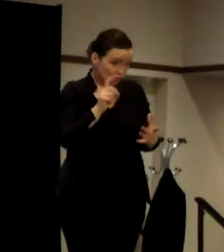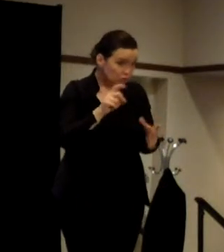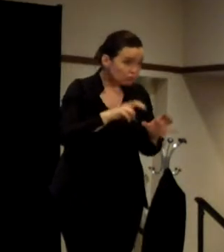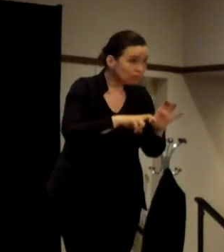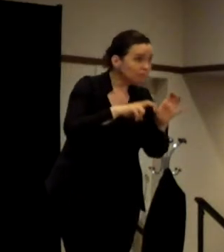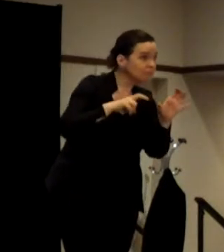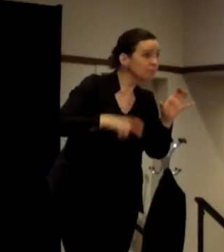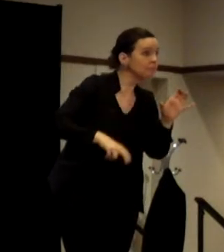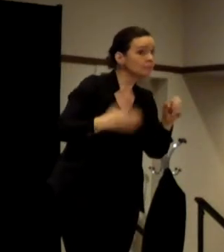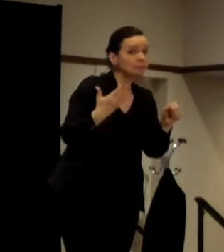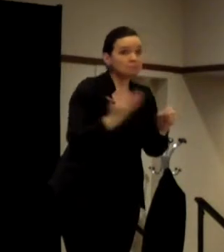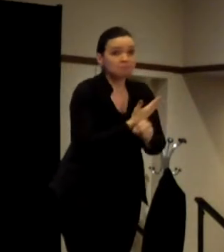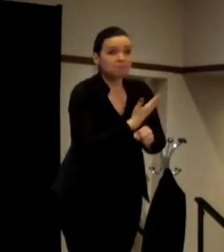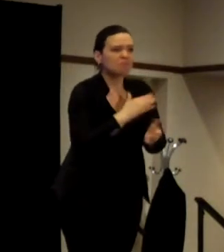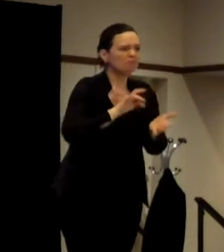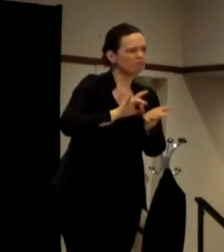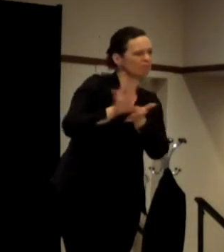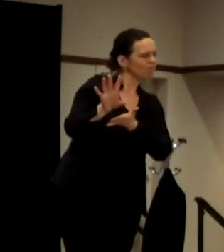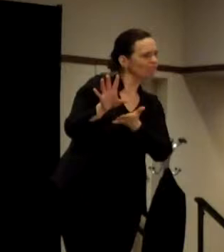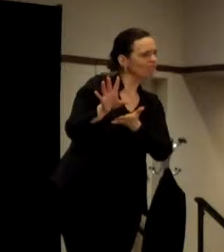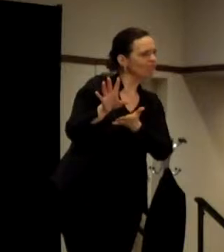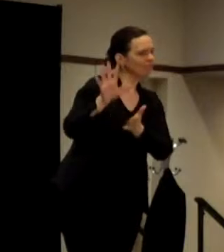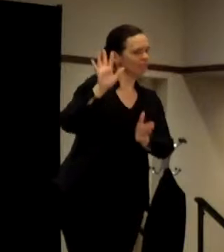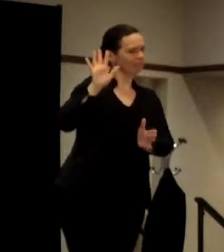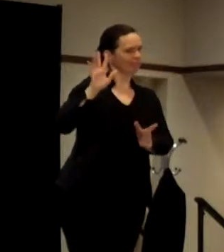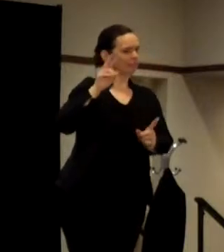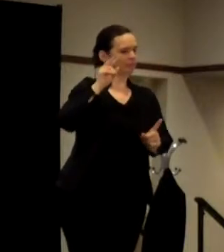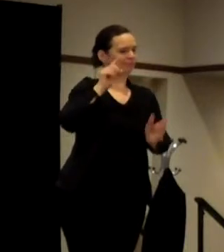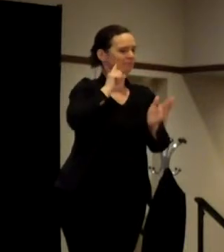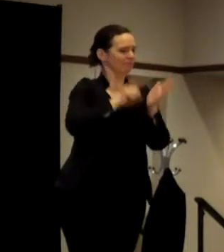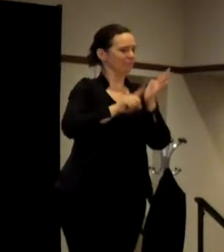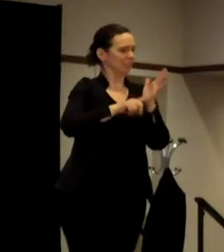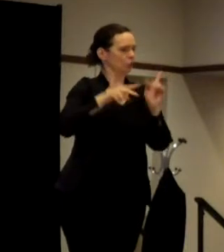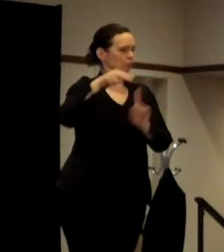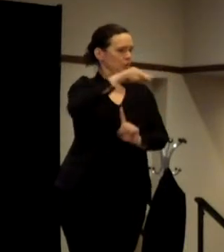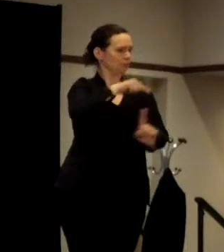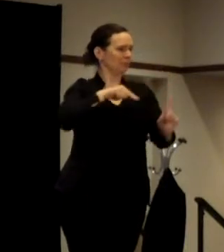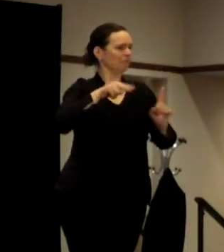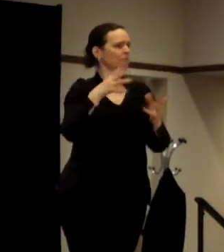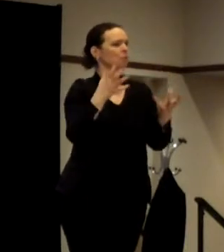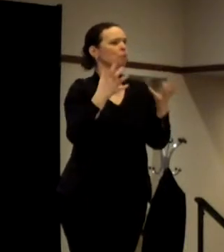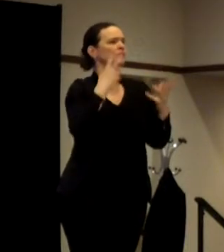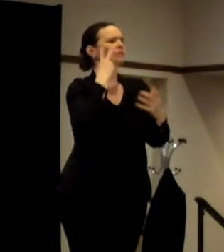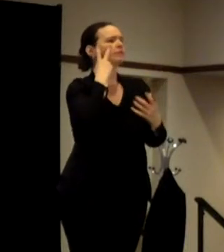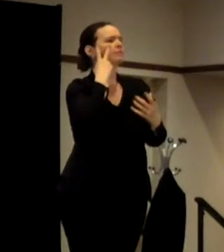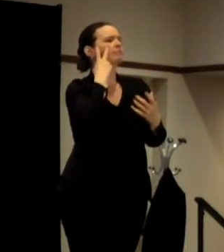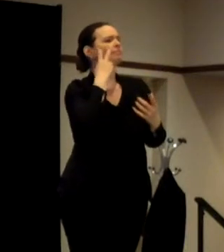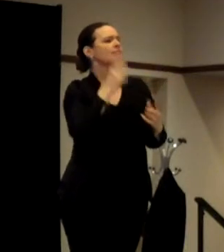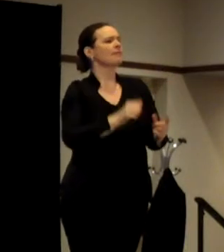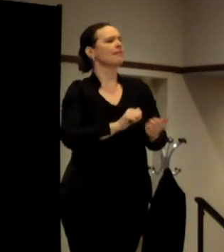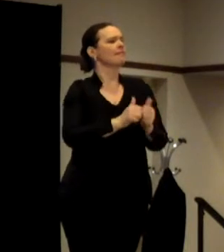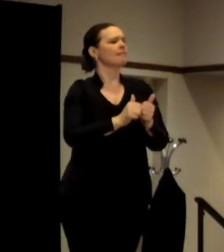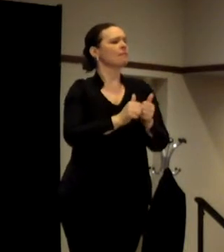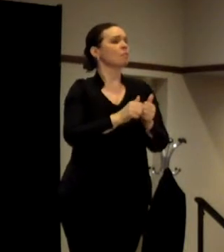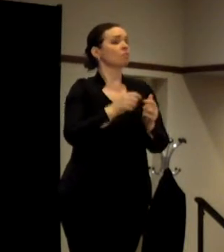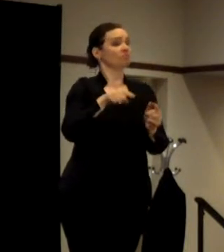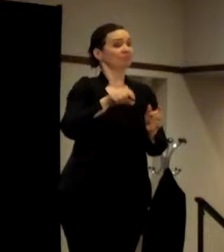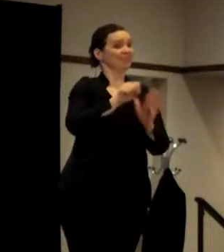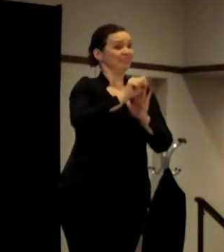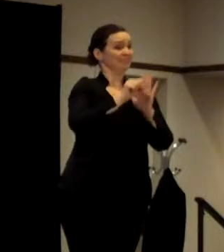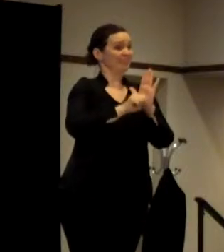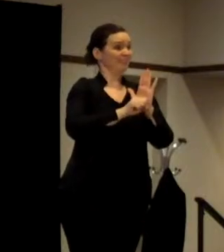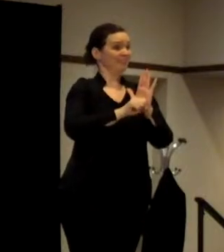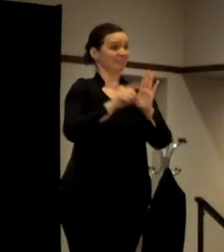from my perspective as an executive, I want to see how it impacts the state's ability to